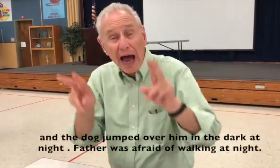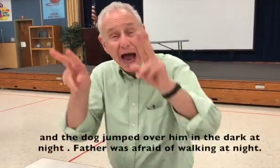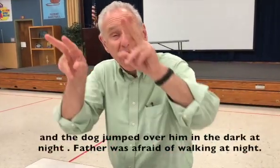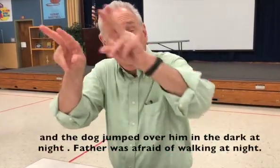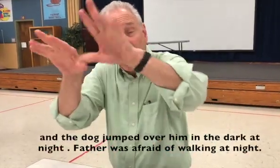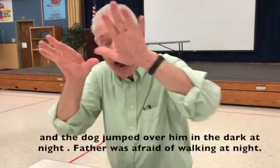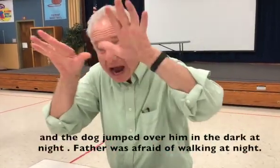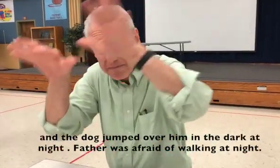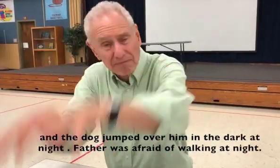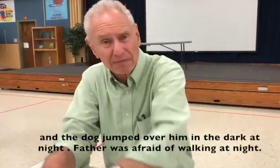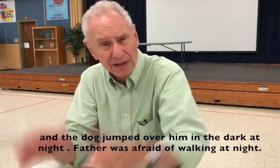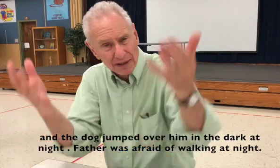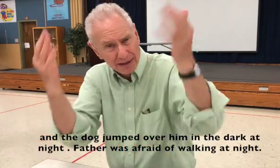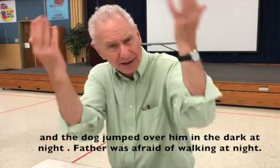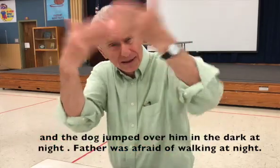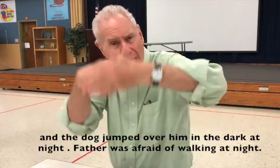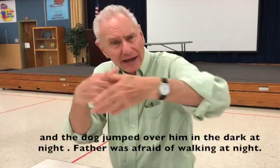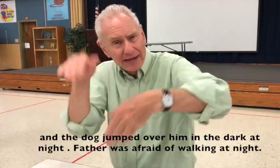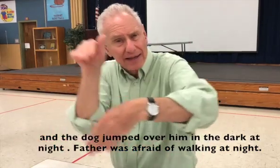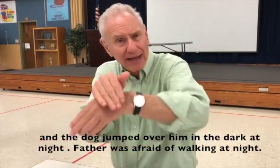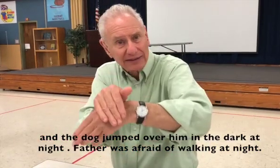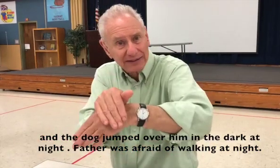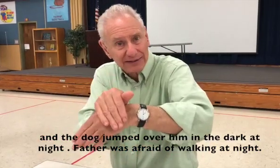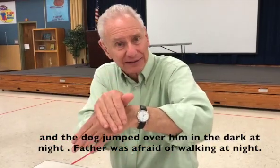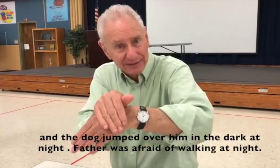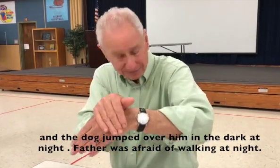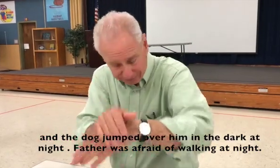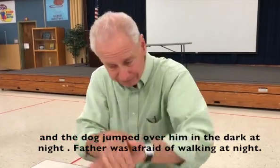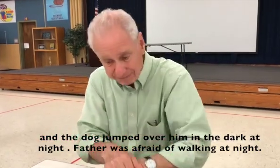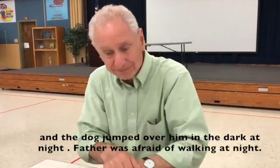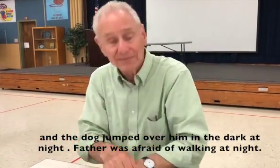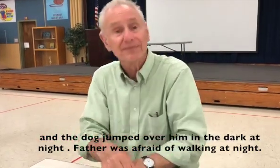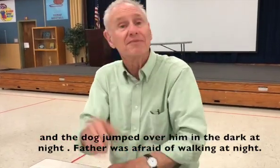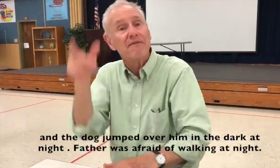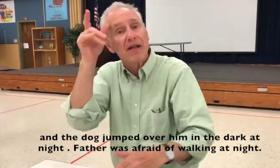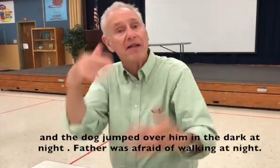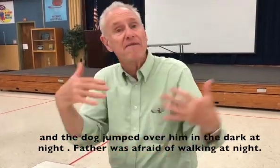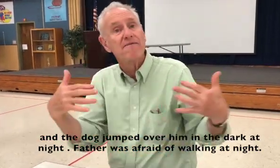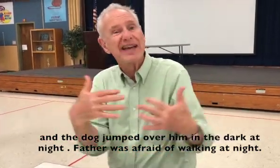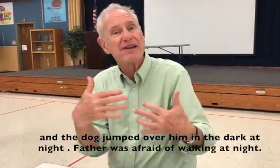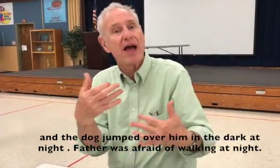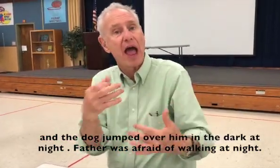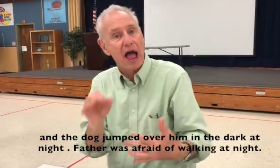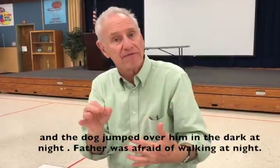and the dog jumped over him in the dark in the night. And the father was afraid of walking at night,